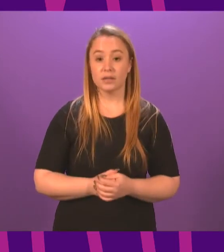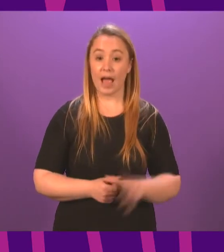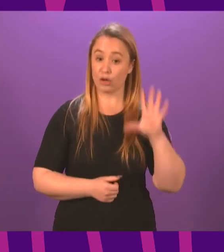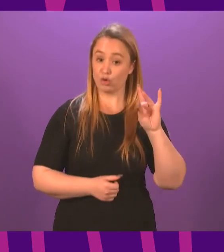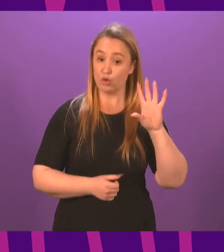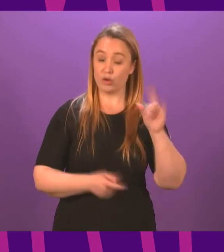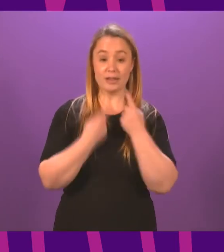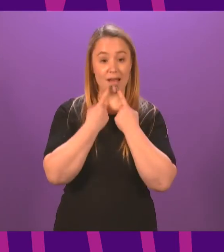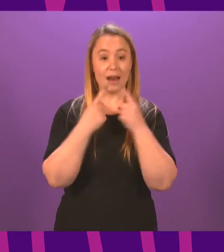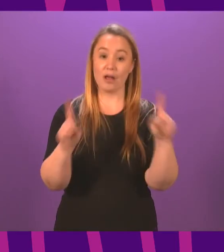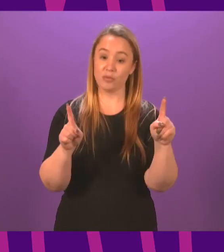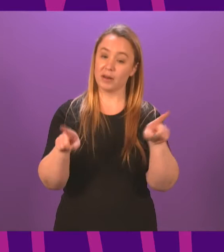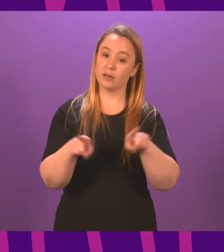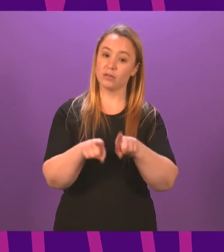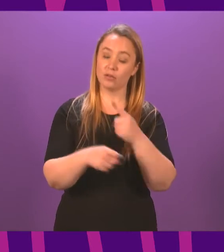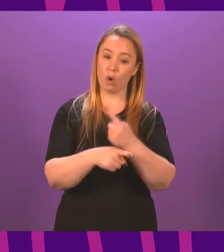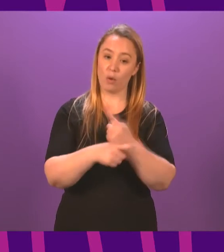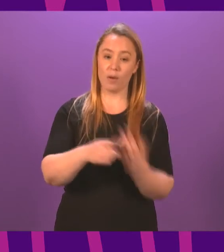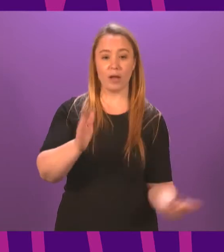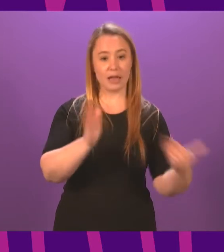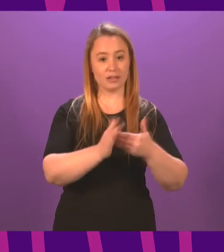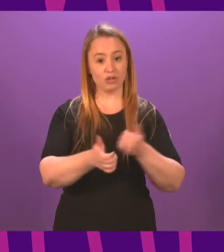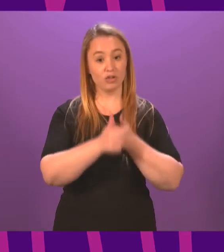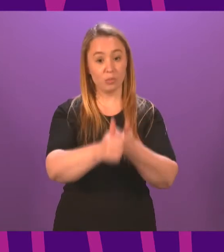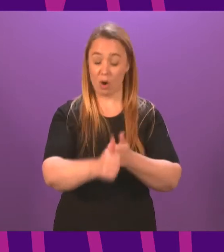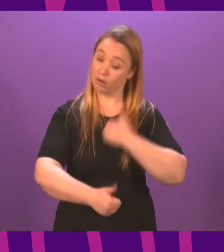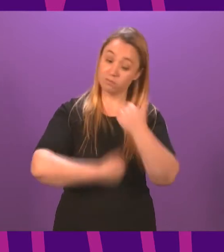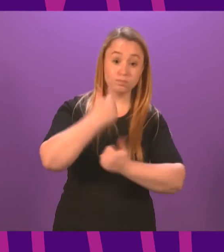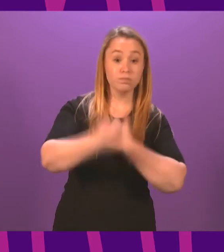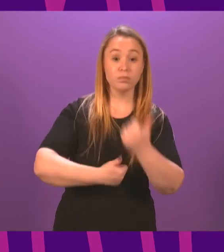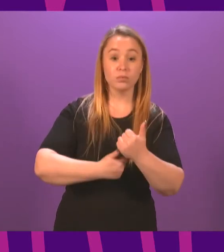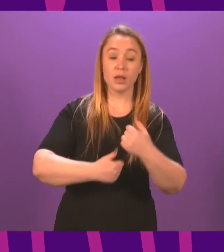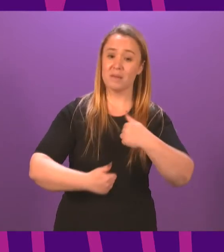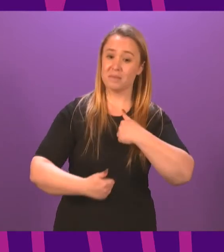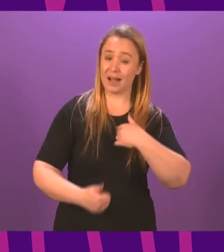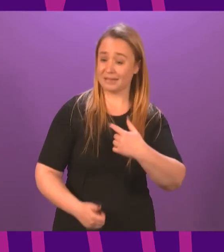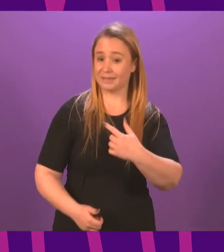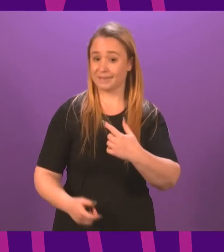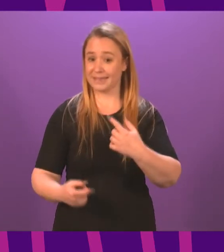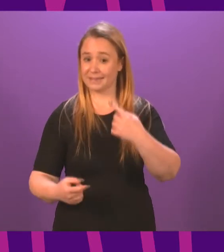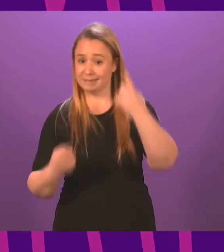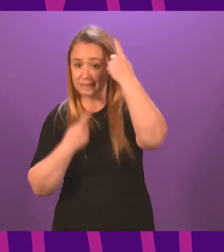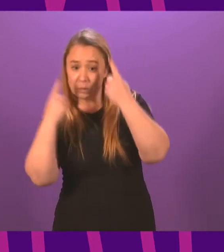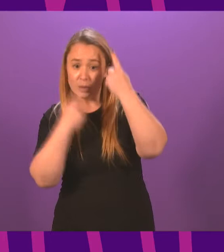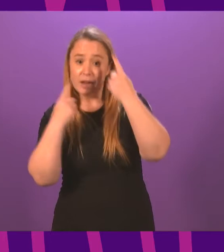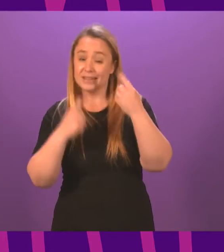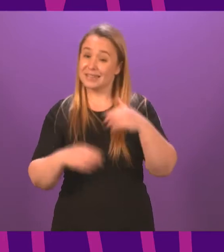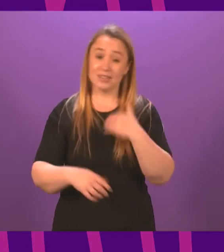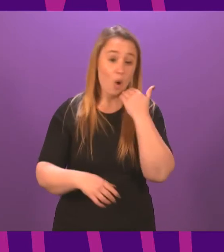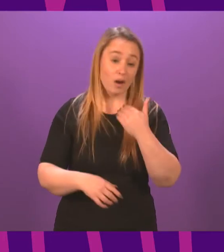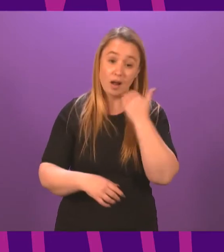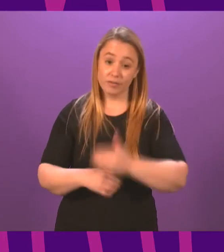Tuesday's announcement of some additional support, but I fear that the level of this additional support will not be extensive